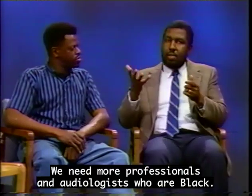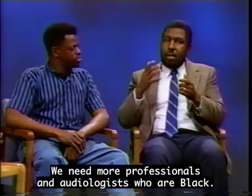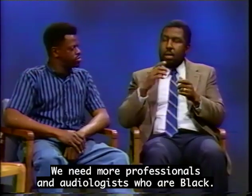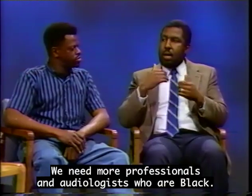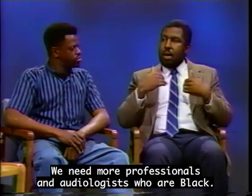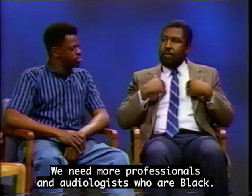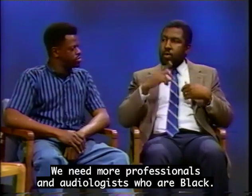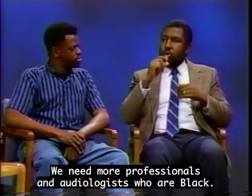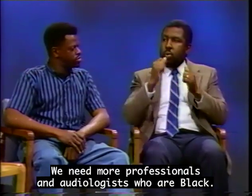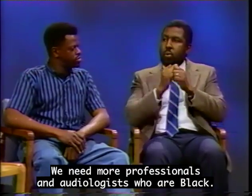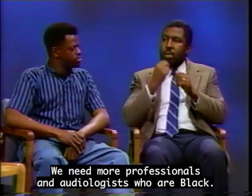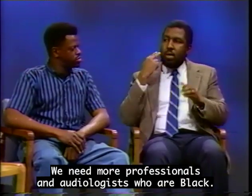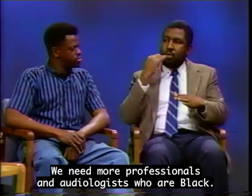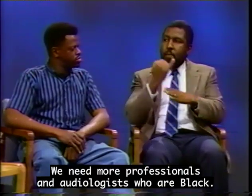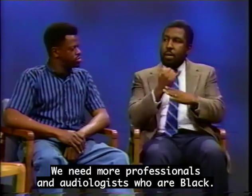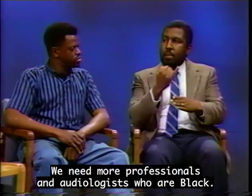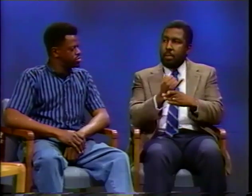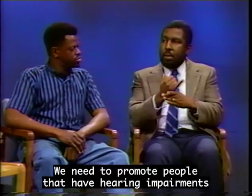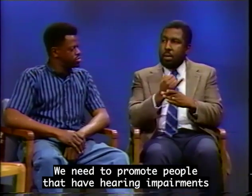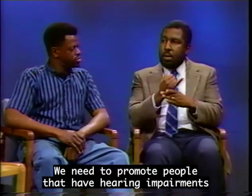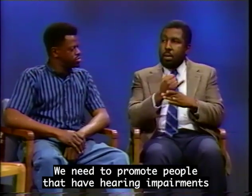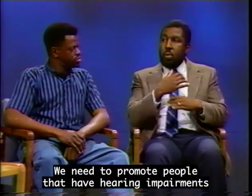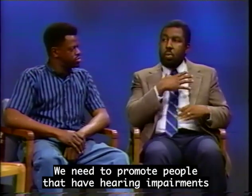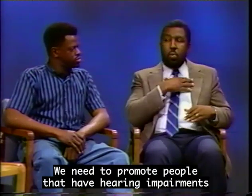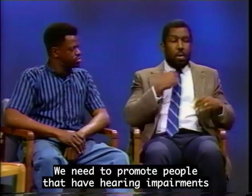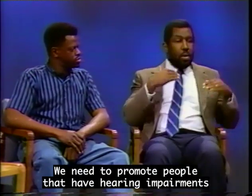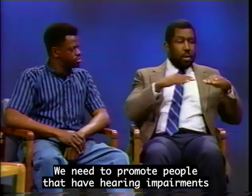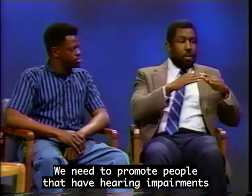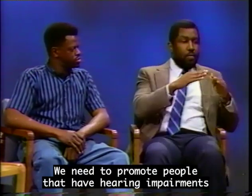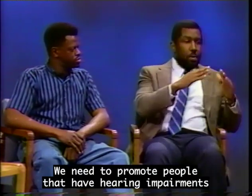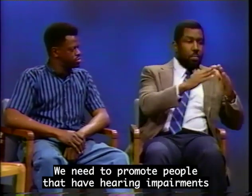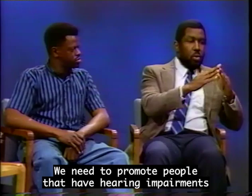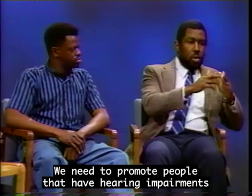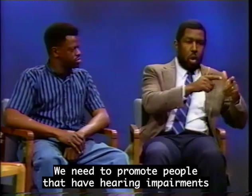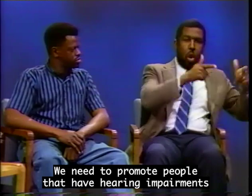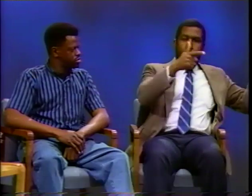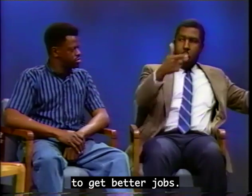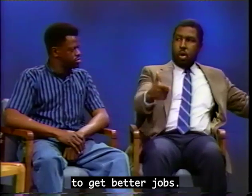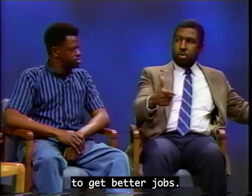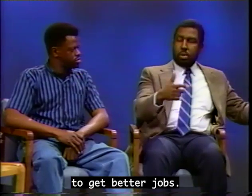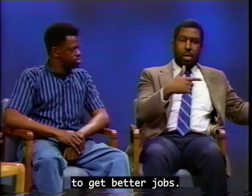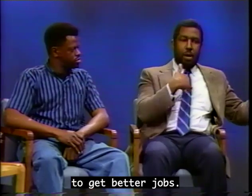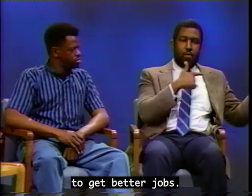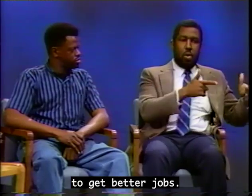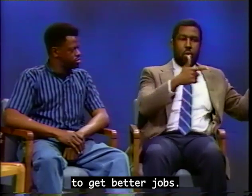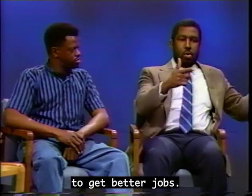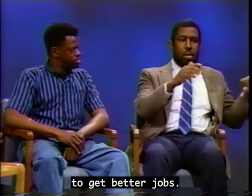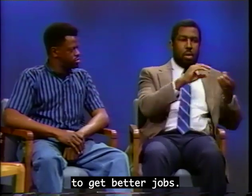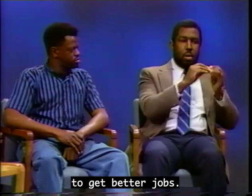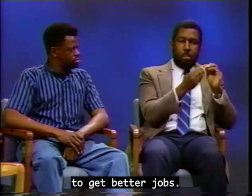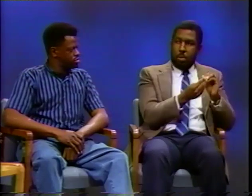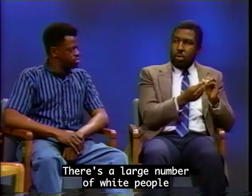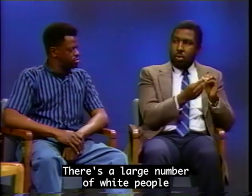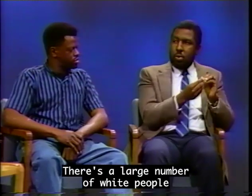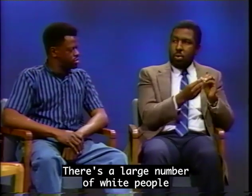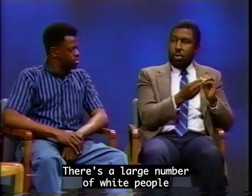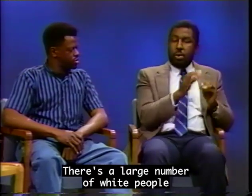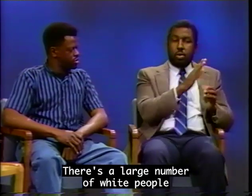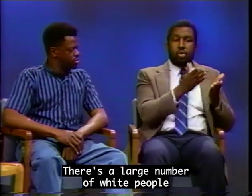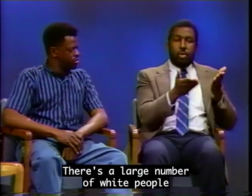professionals and audiologists who are black. And we need to promote people that have hearing impairments to get better jobs. There's a large number of white